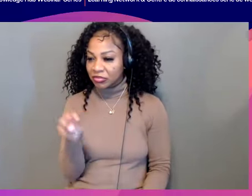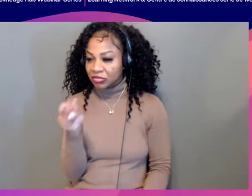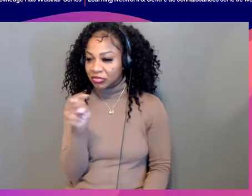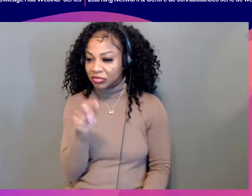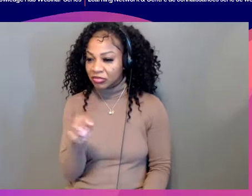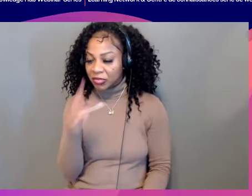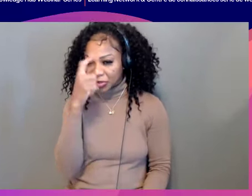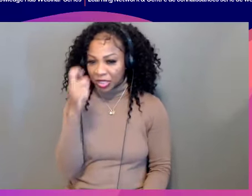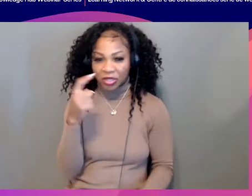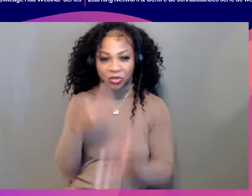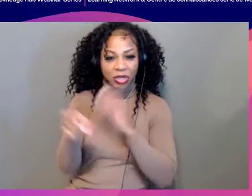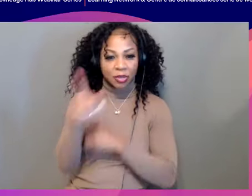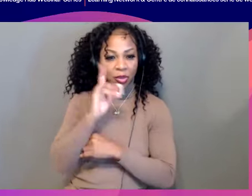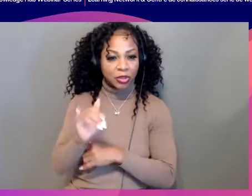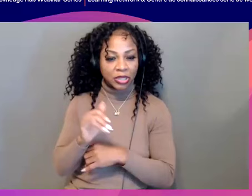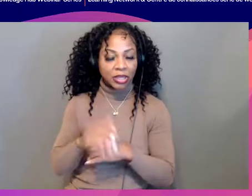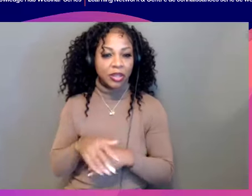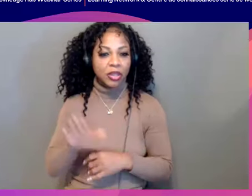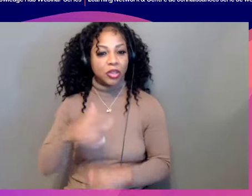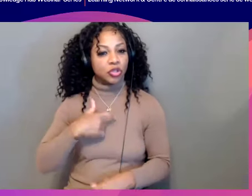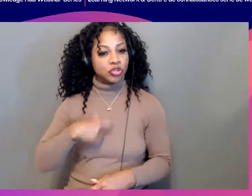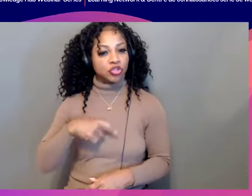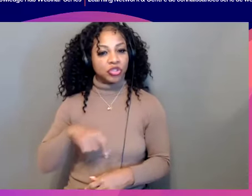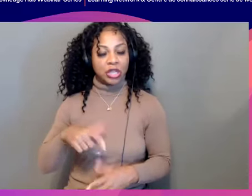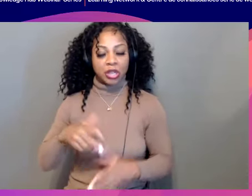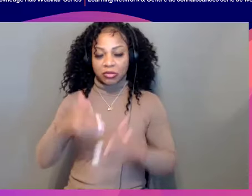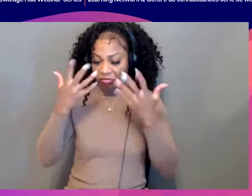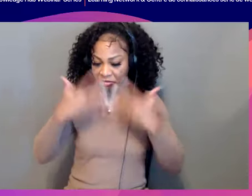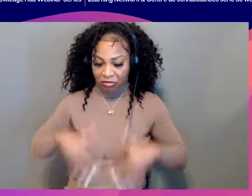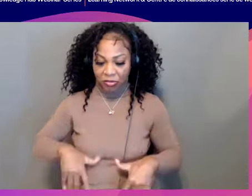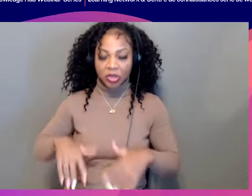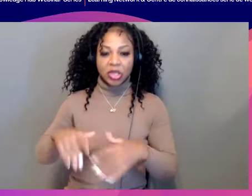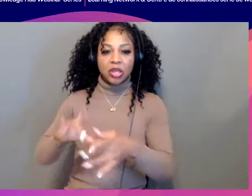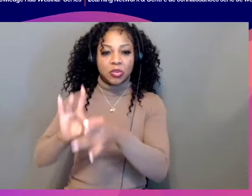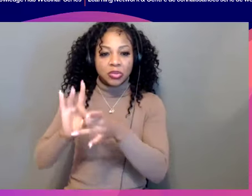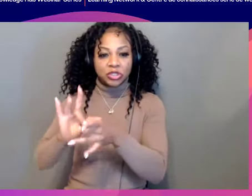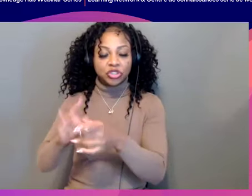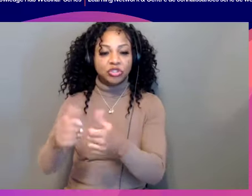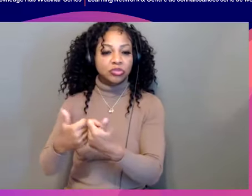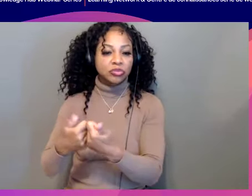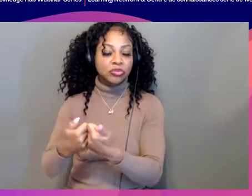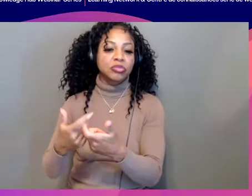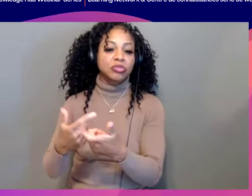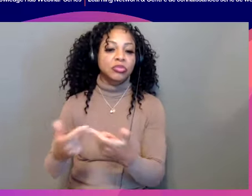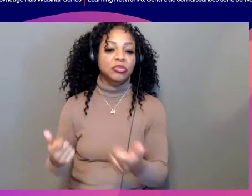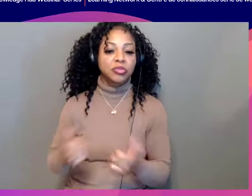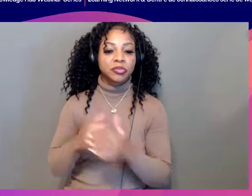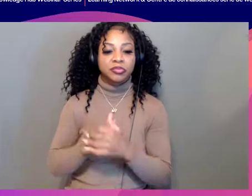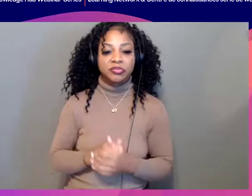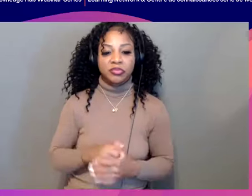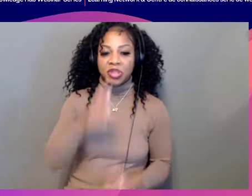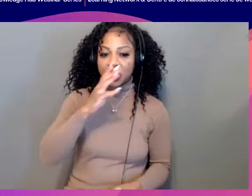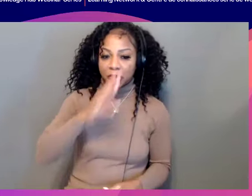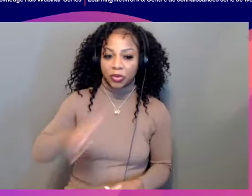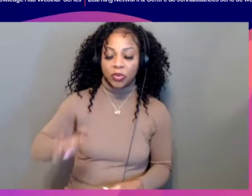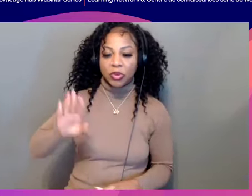someone's appearance, their gender expression, their relation, or their relationships. Ignoring or dismissing contributions